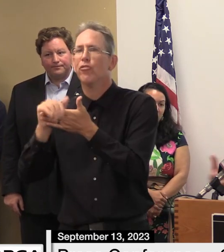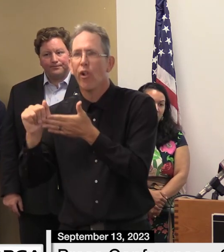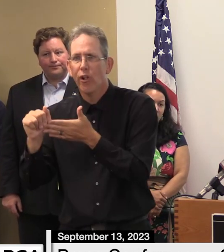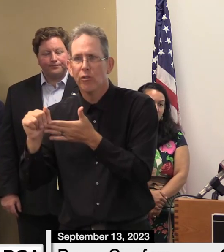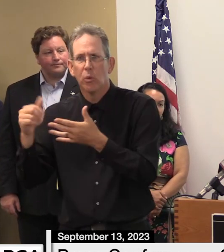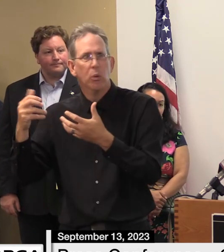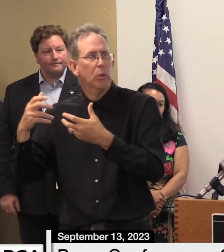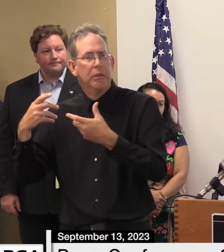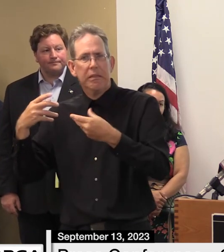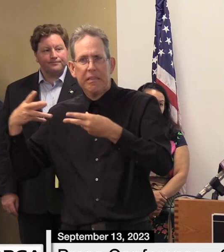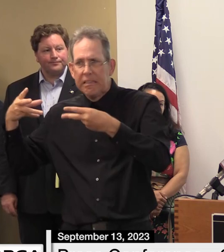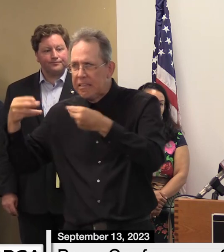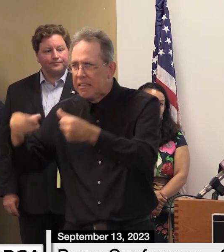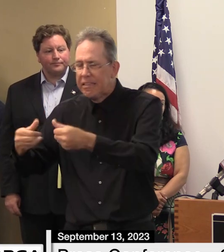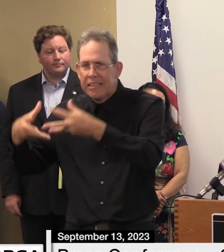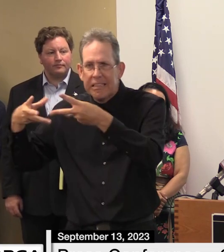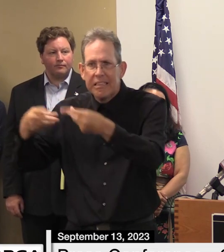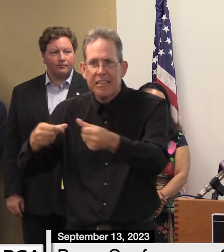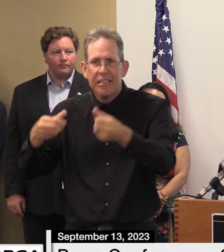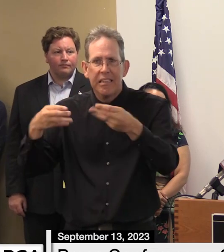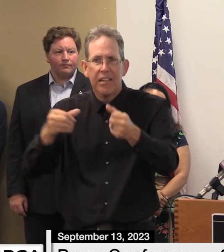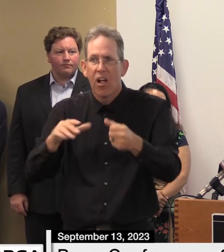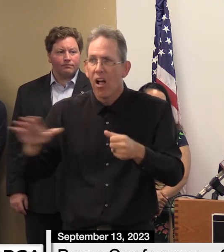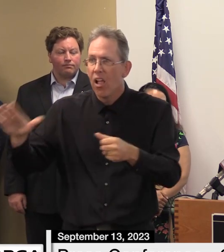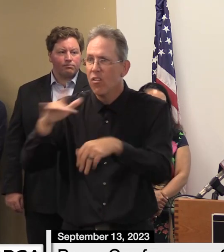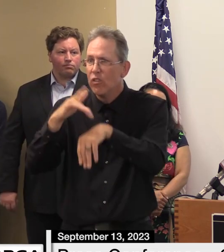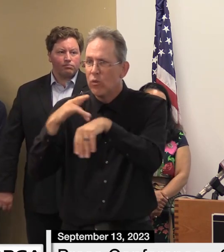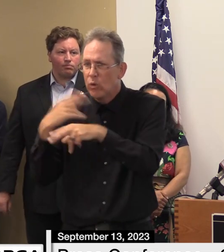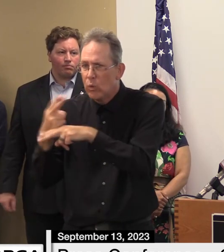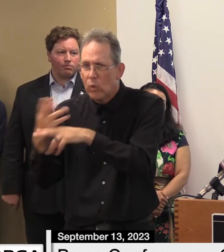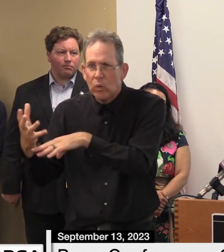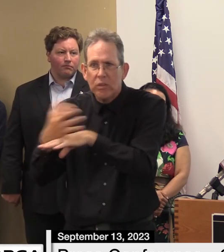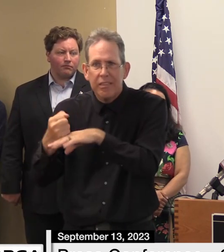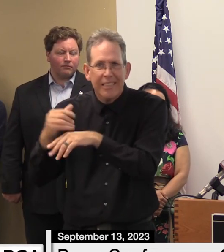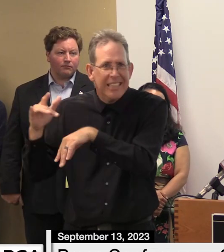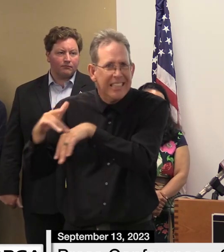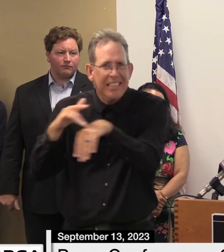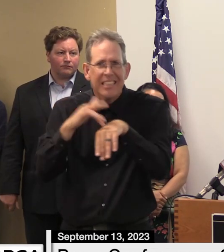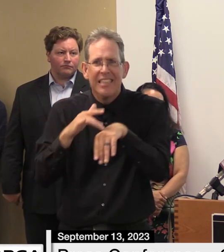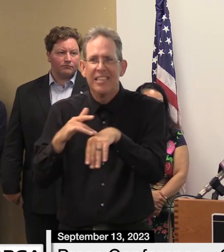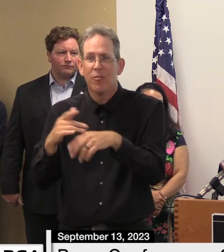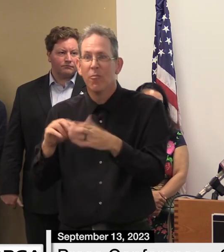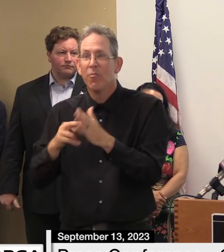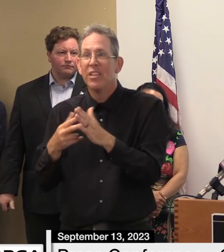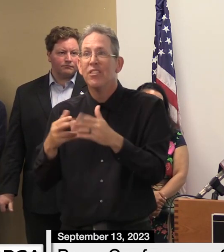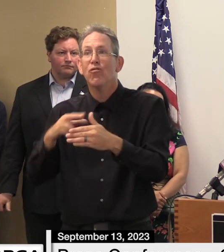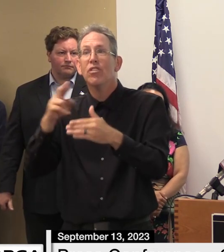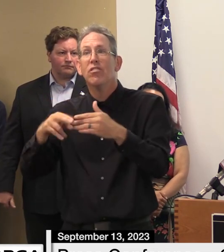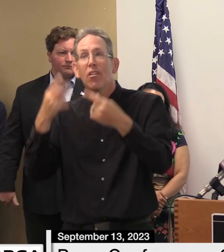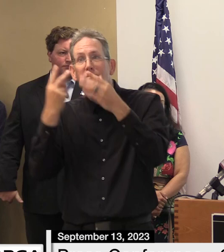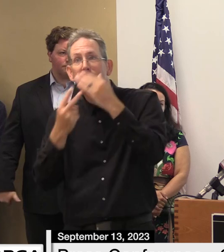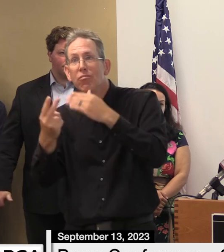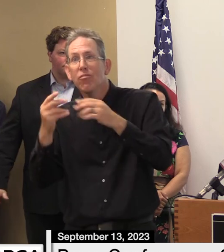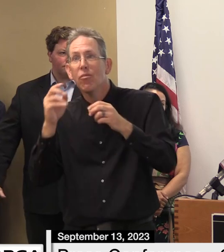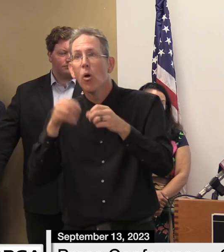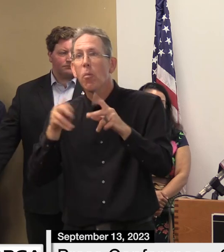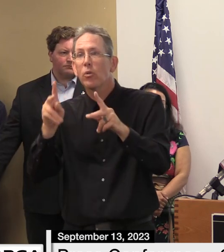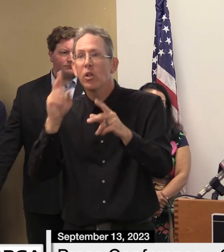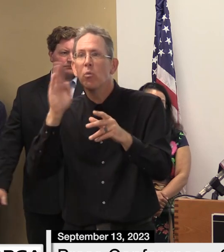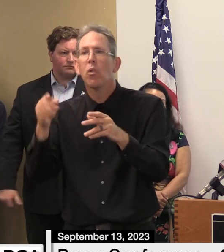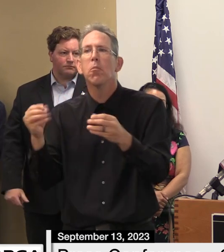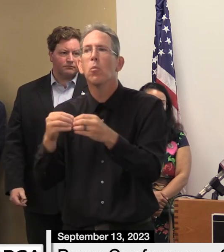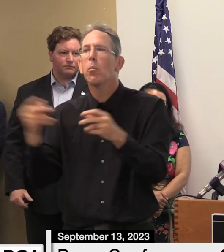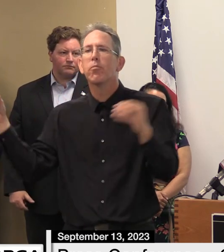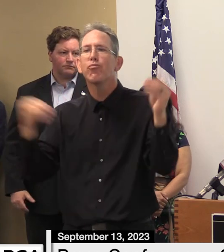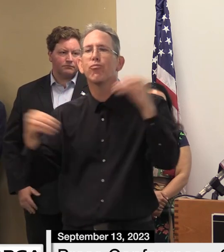with all the leveraged assets. So that brings opportunity, and it may bring outside contractors from other